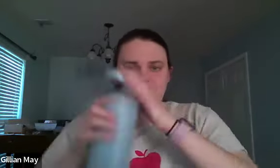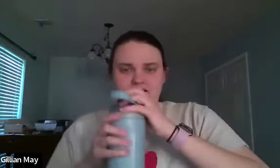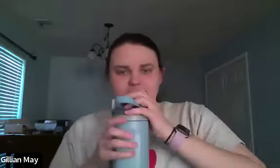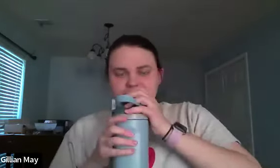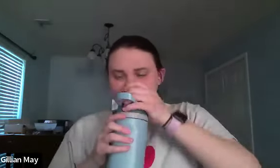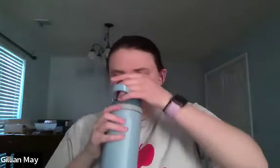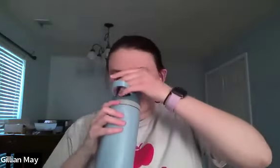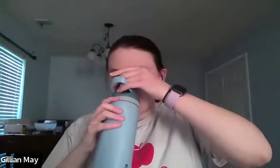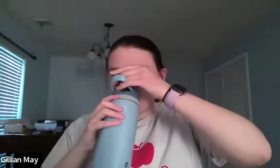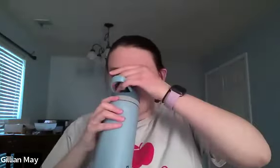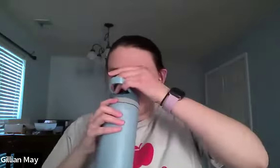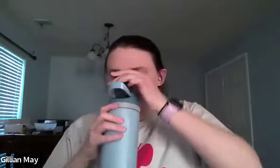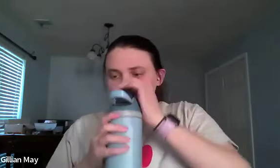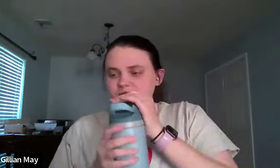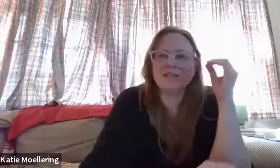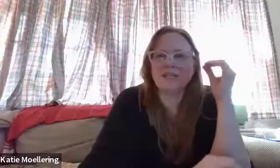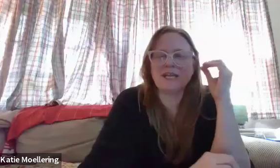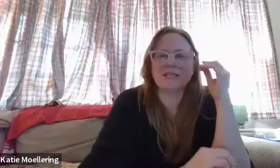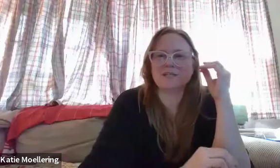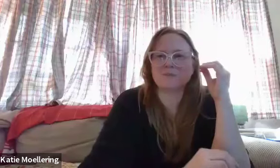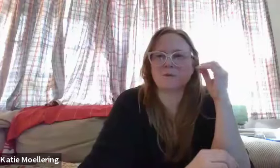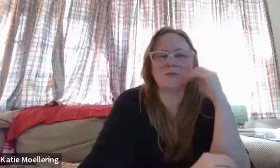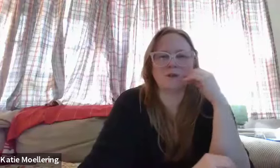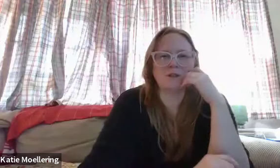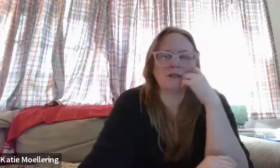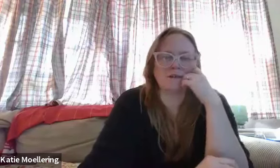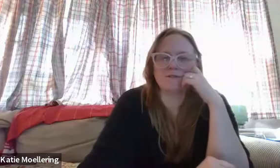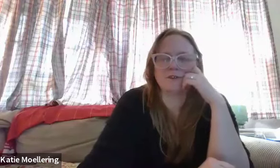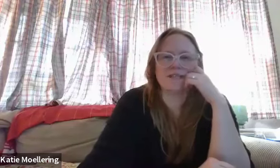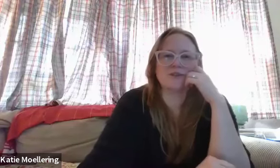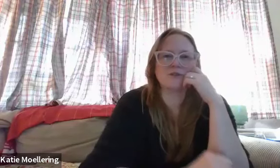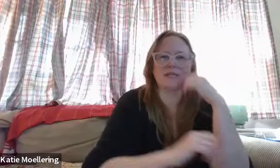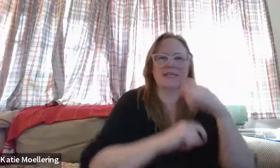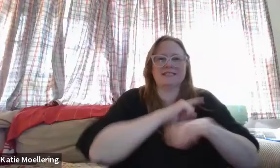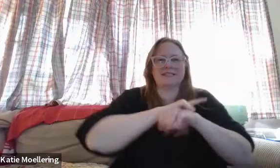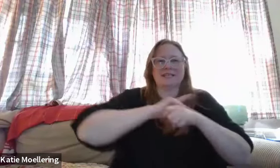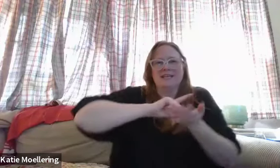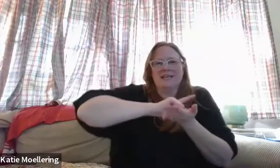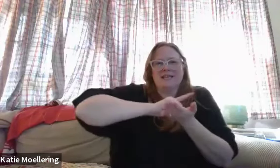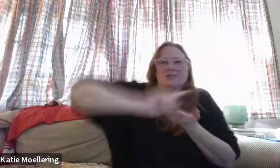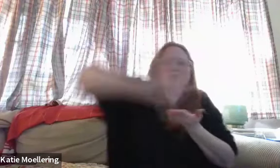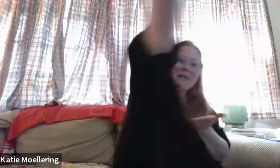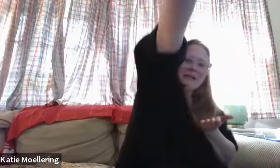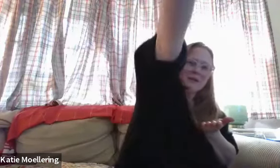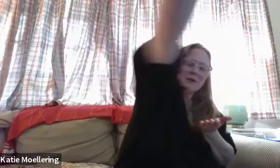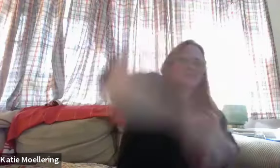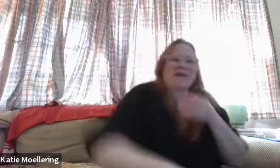All right. I imagine a classroom full of grade school kids like swinging their arms